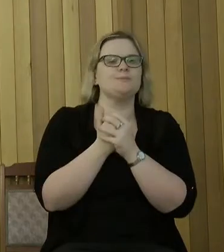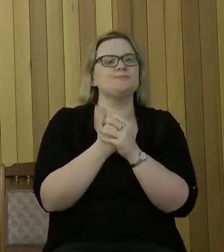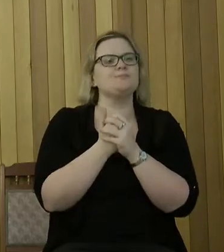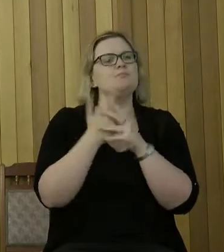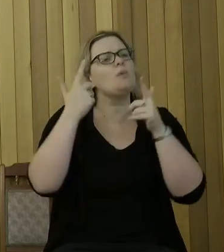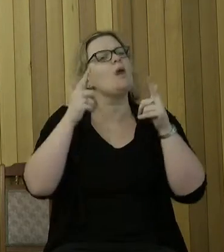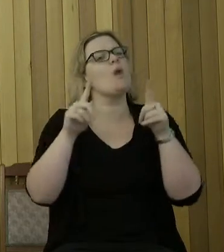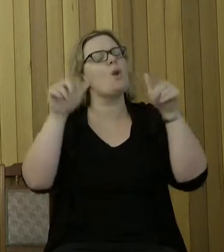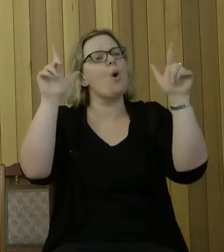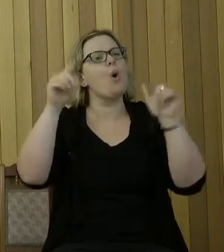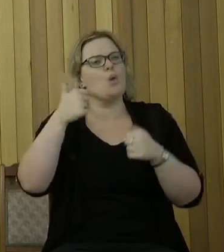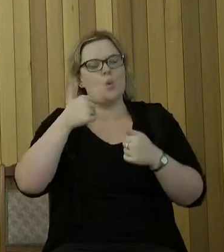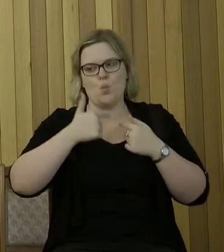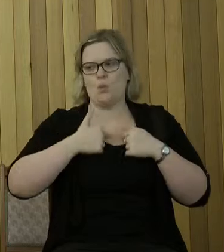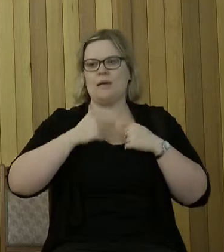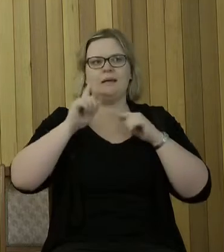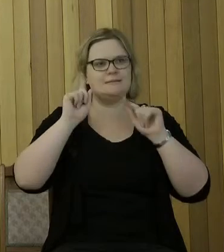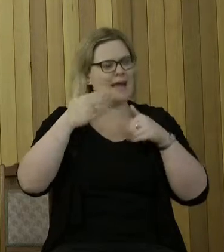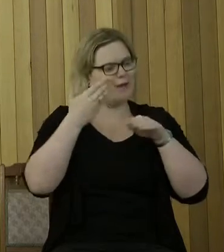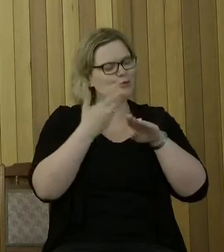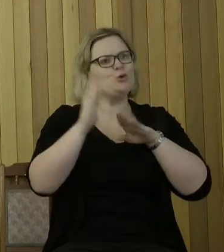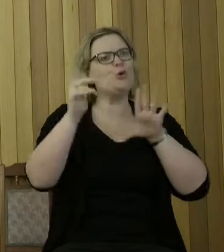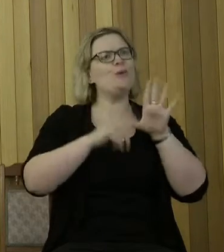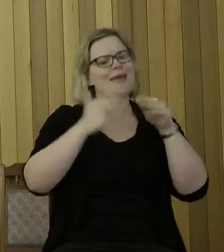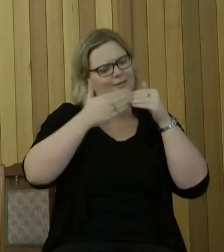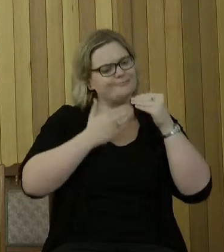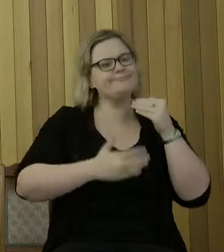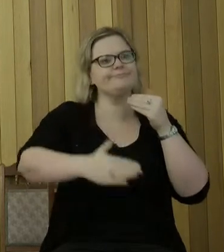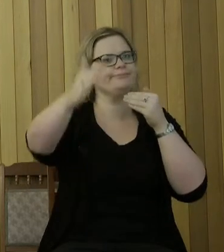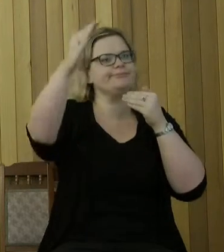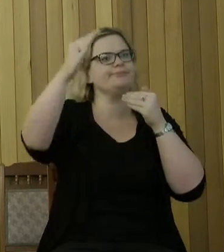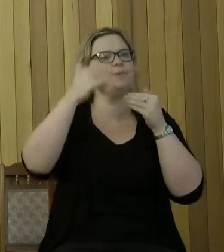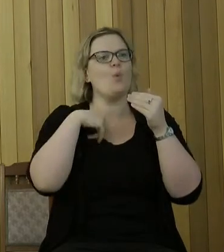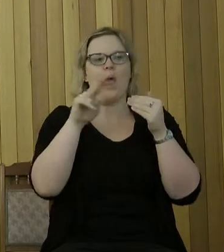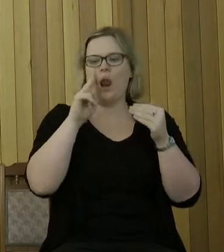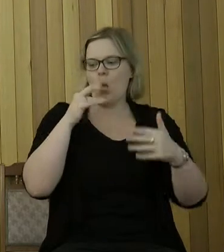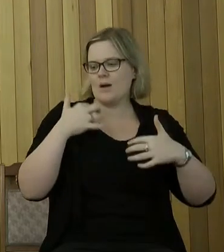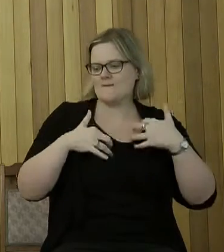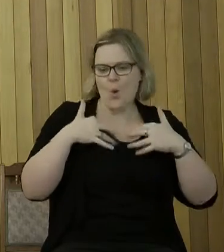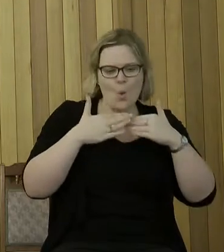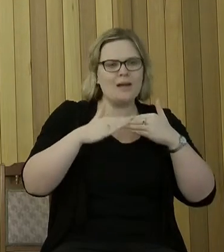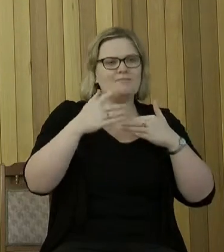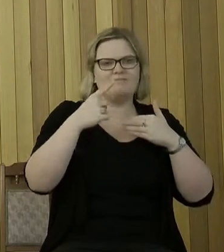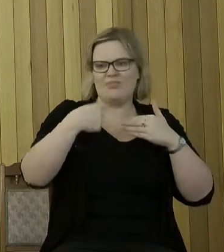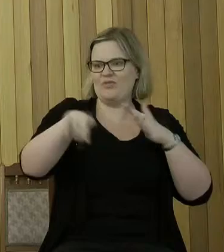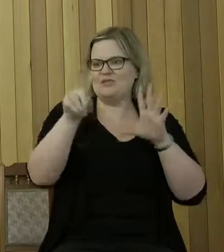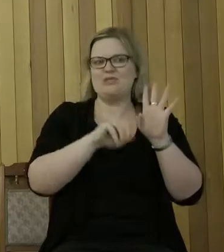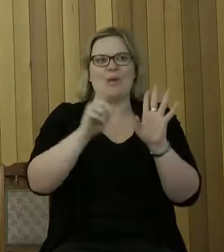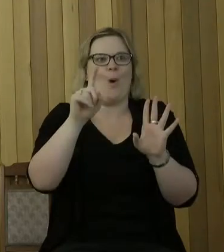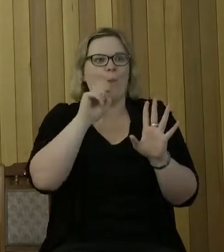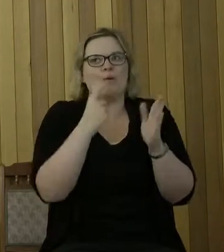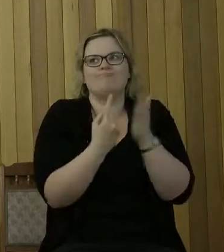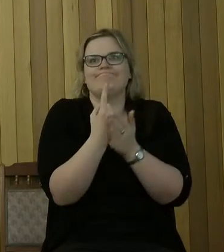And Lord, as we embark on a new year, as we look forward to all this year has to